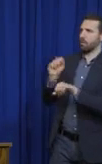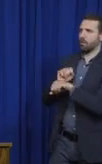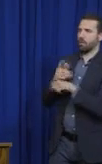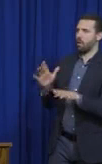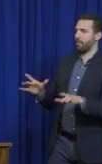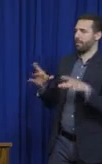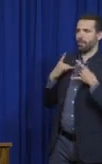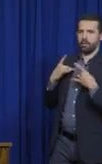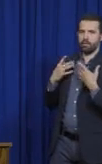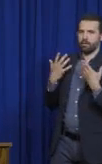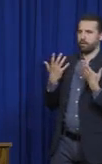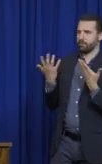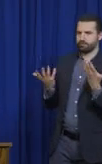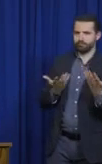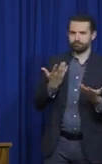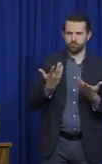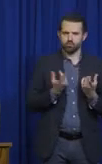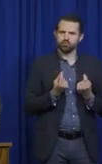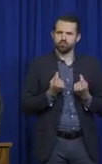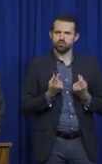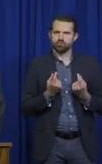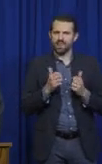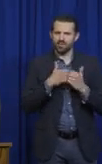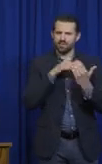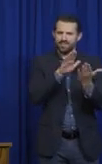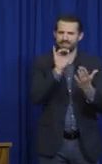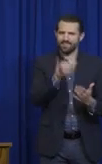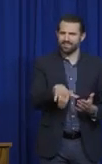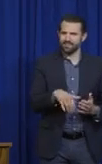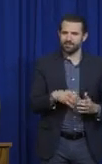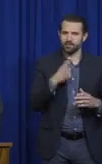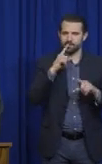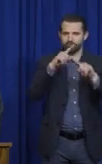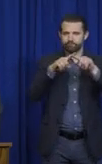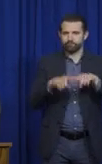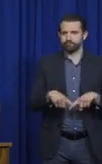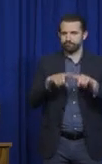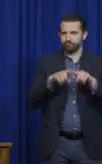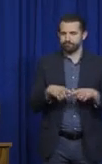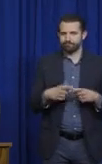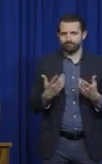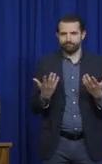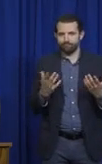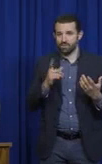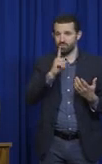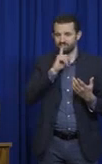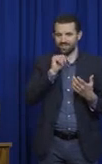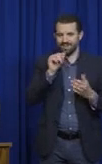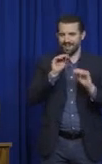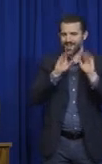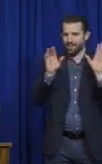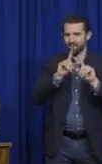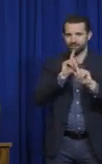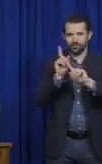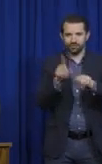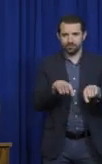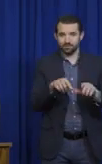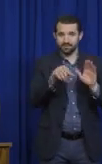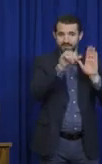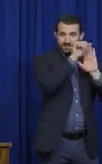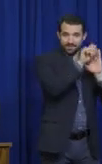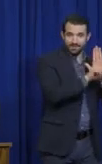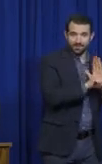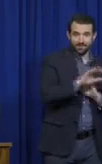it depends. There is nothing in either the state unemployment insurance program or the federal program